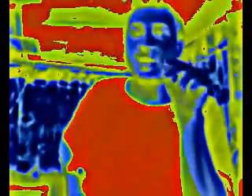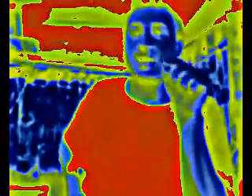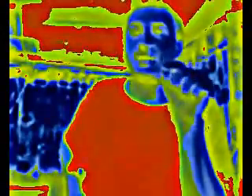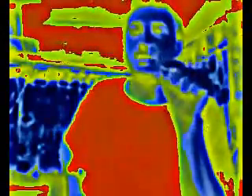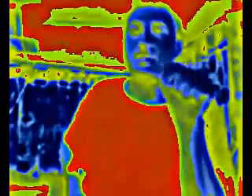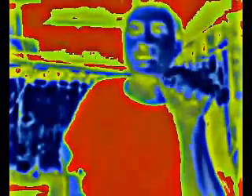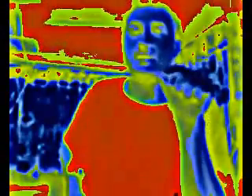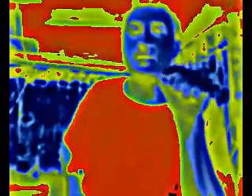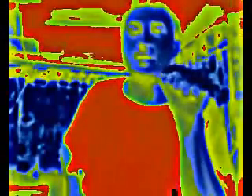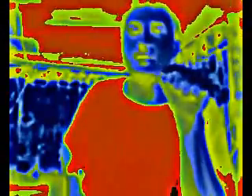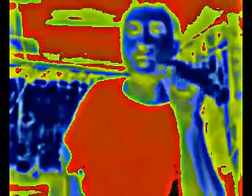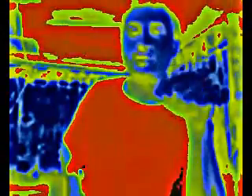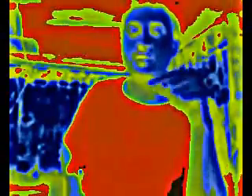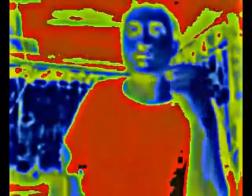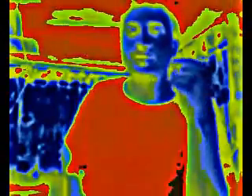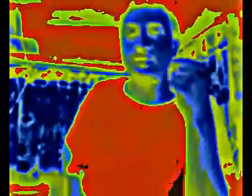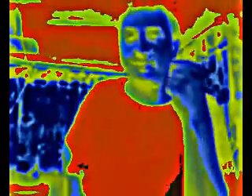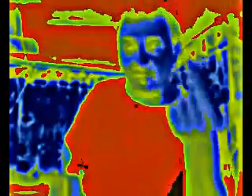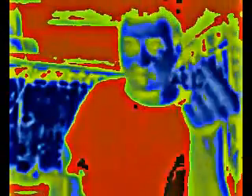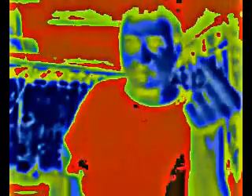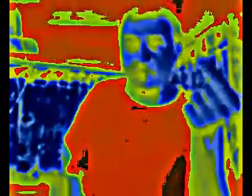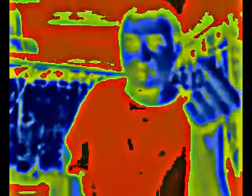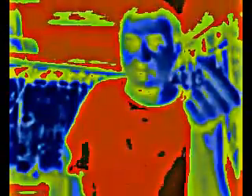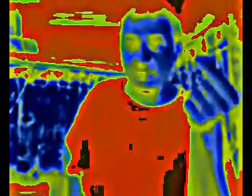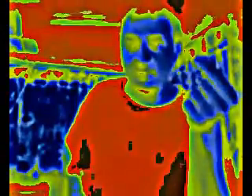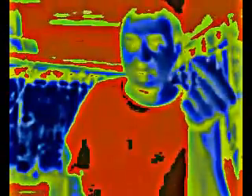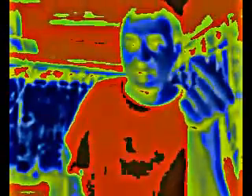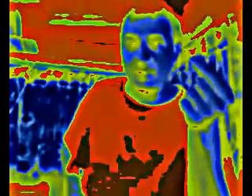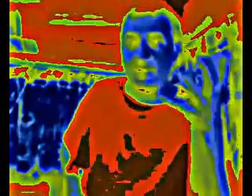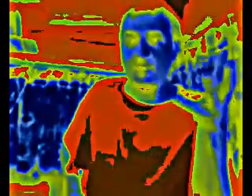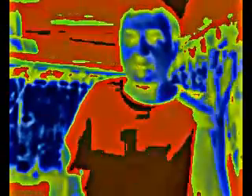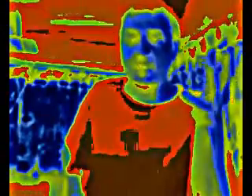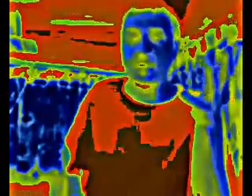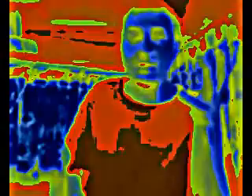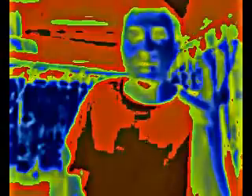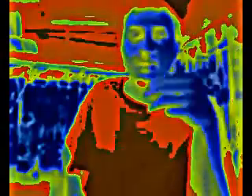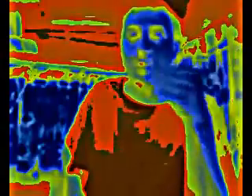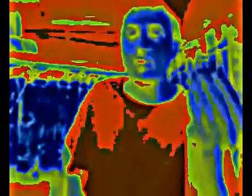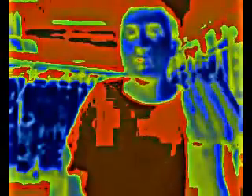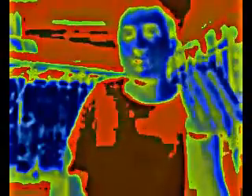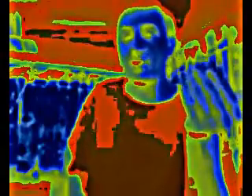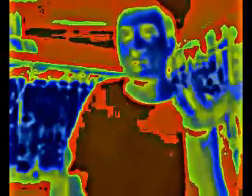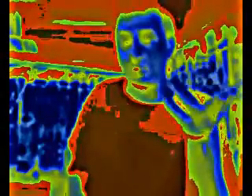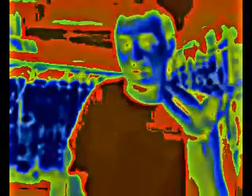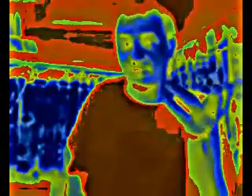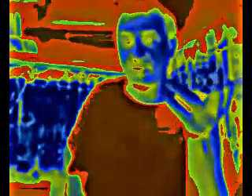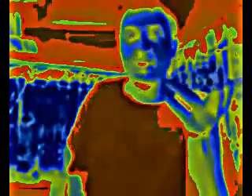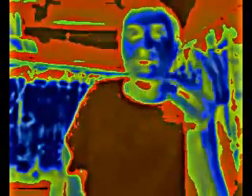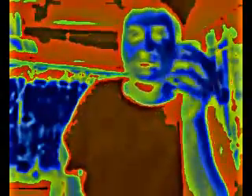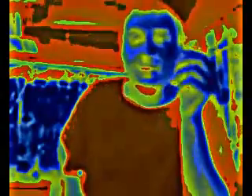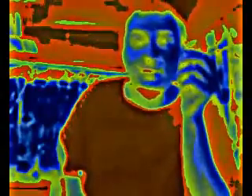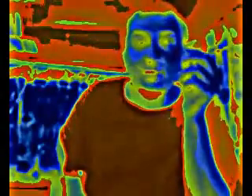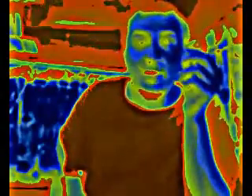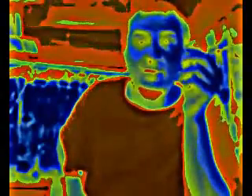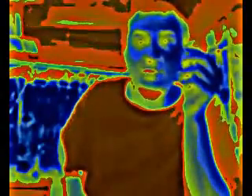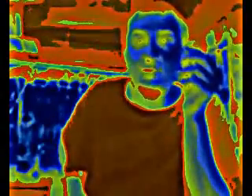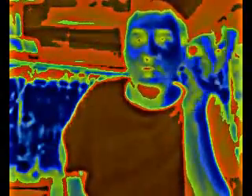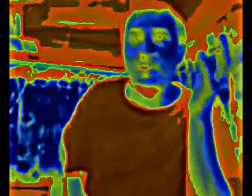John Mitten Jr. was confused. He's like the boy who cried wolf. He's trying to make